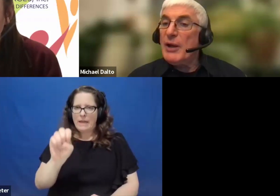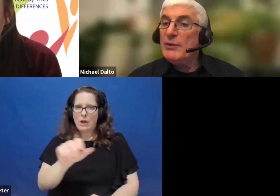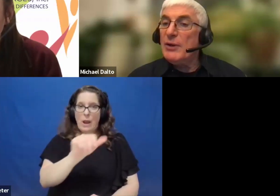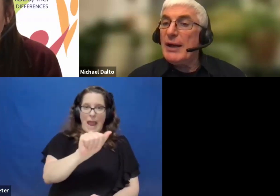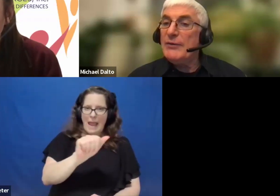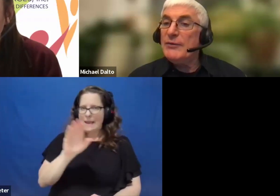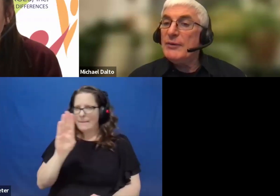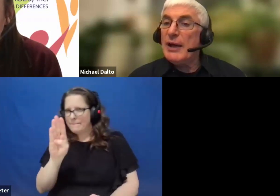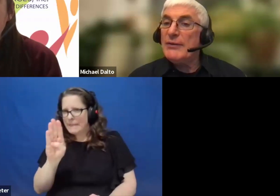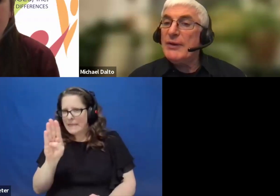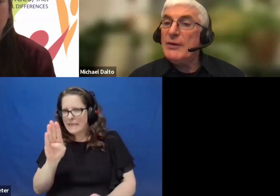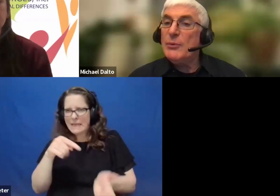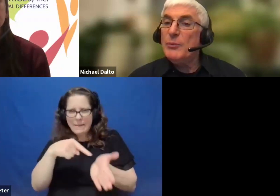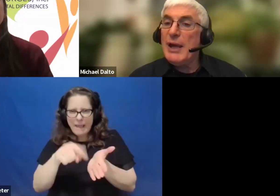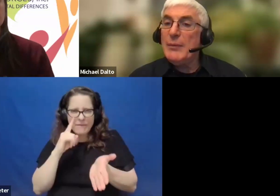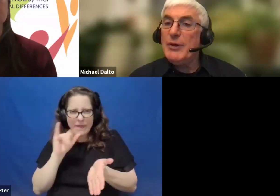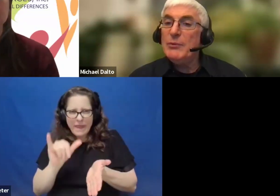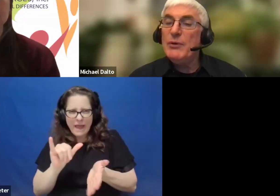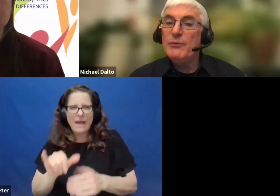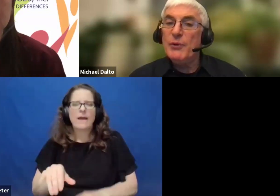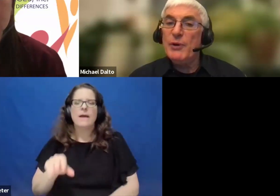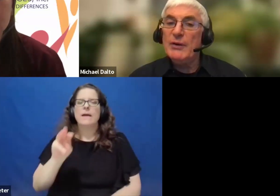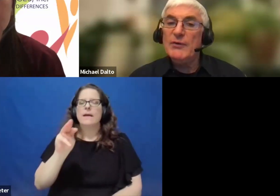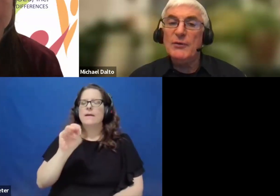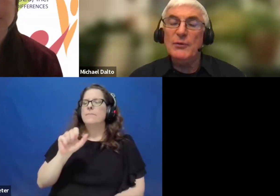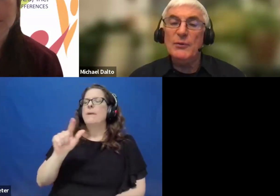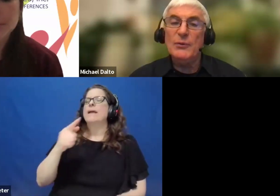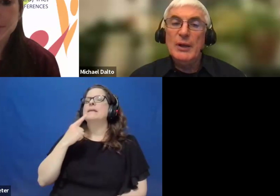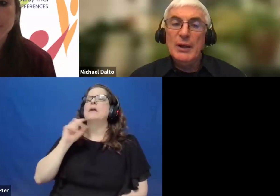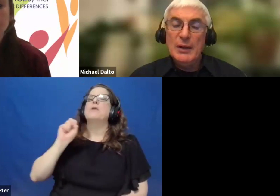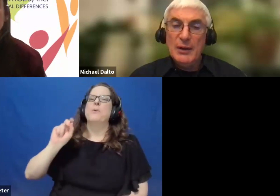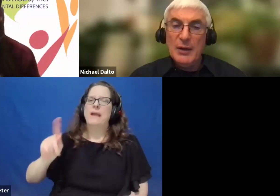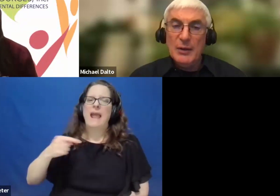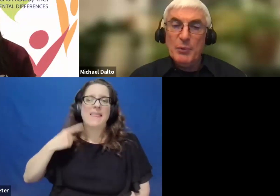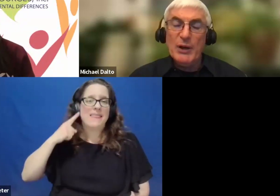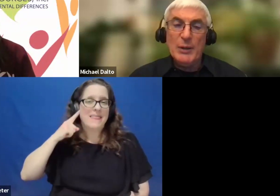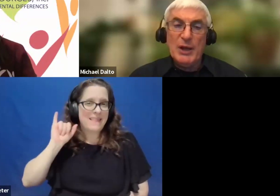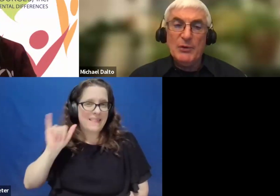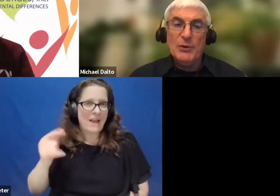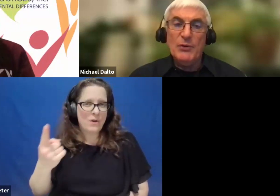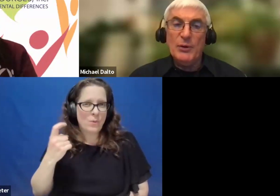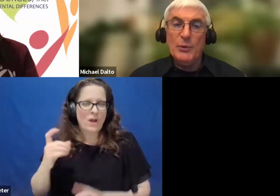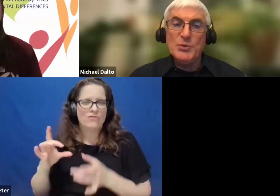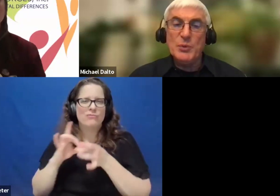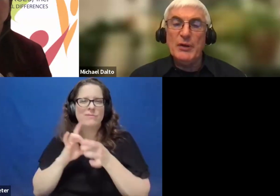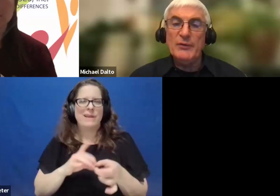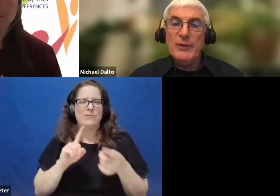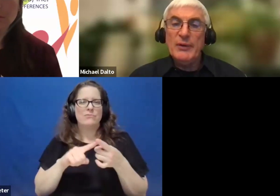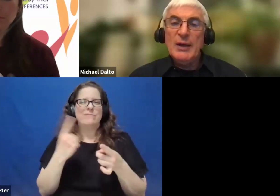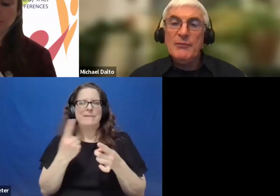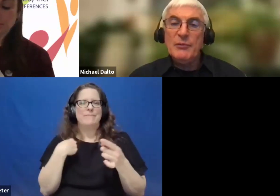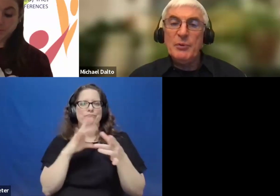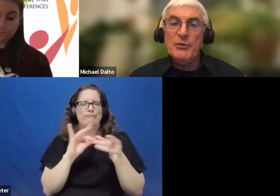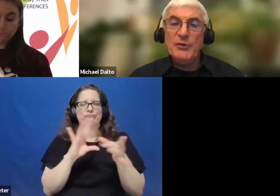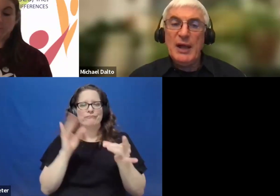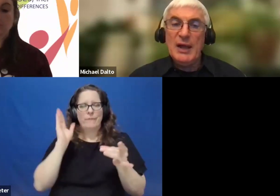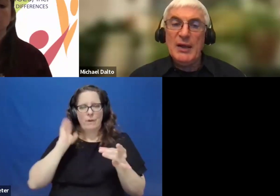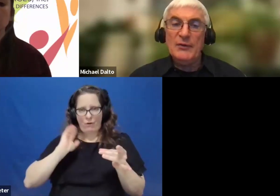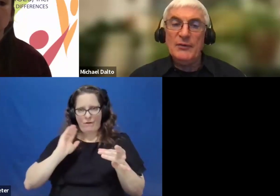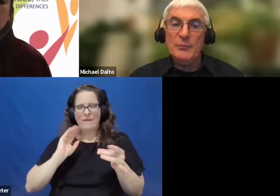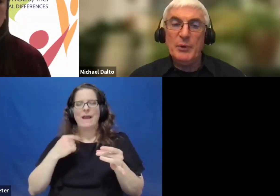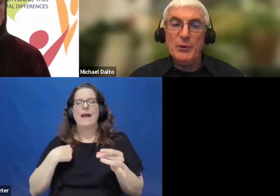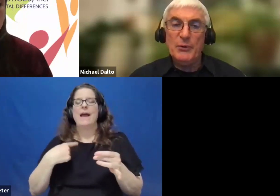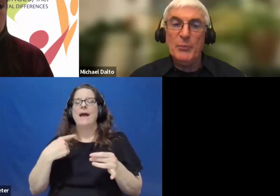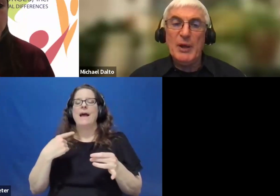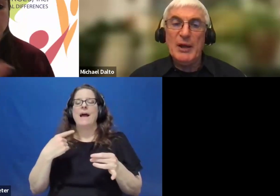so Michael, I think you may be referring to a point I made earlier, which was if a person